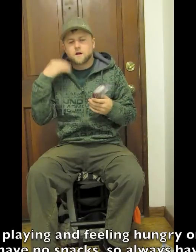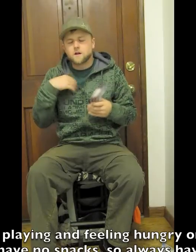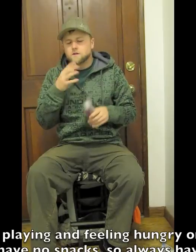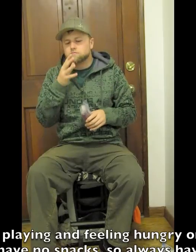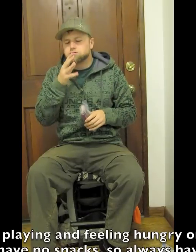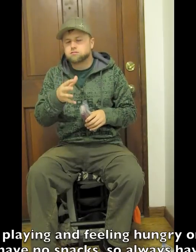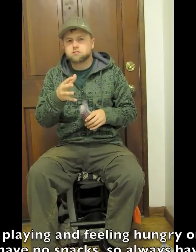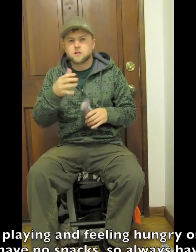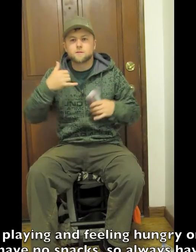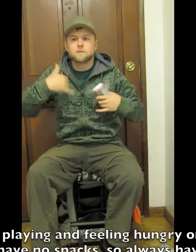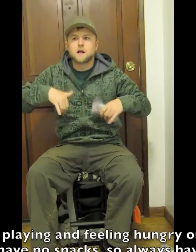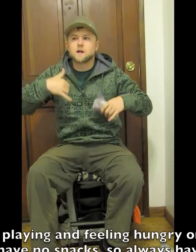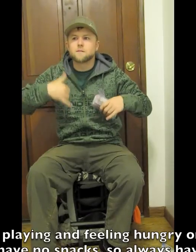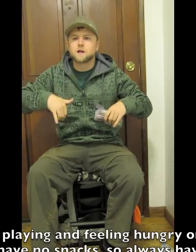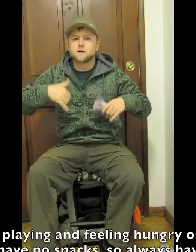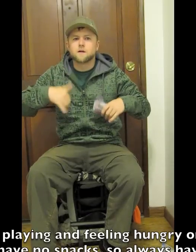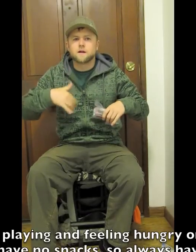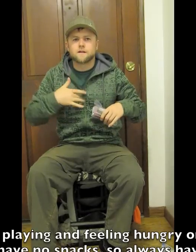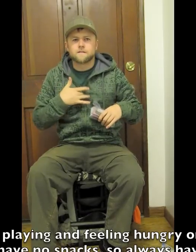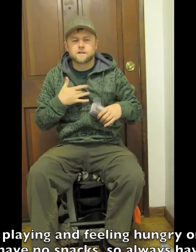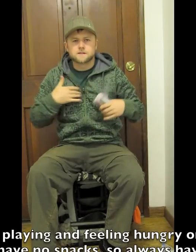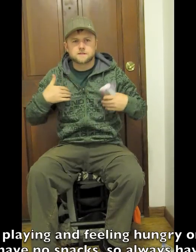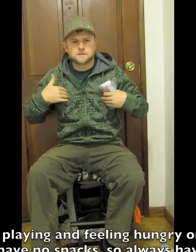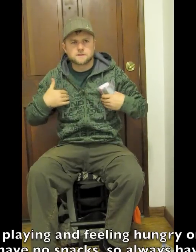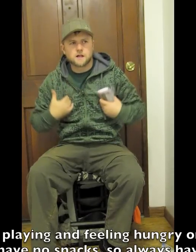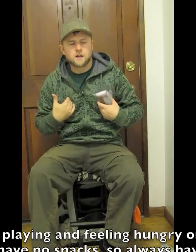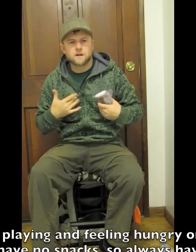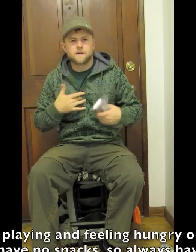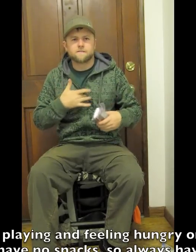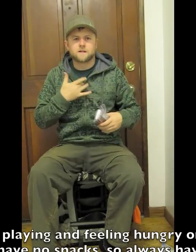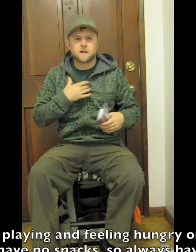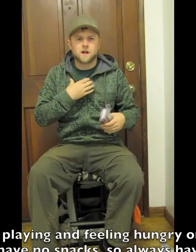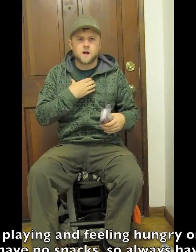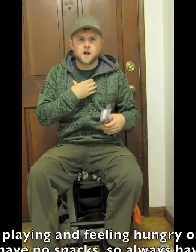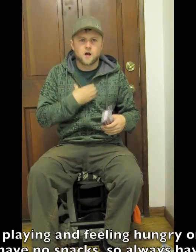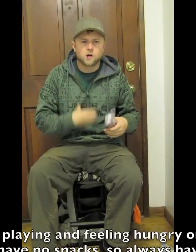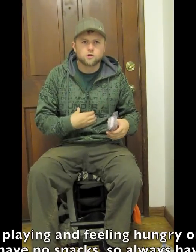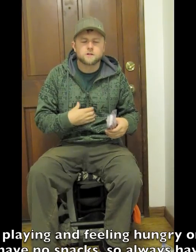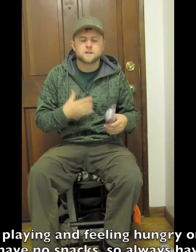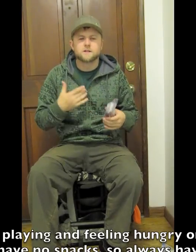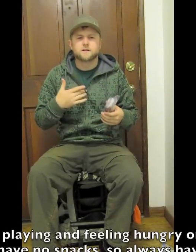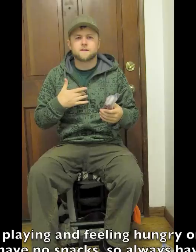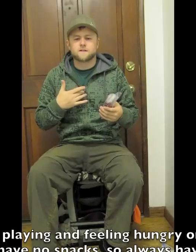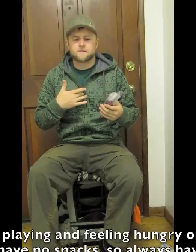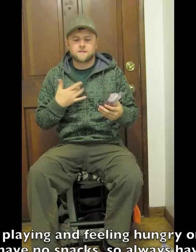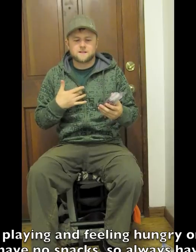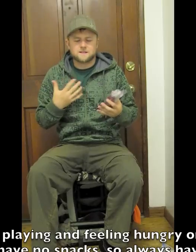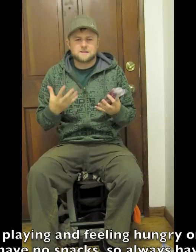secretary fantasy. If I don't get bent out, if that's the last that you see of me.